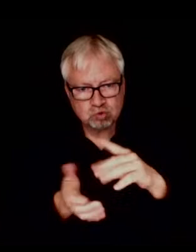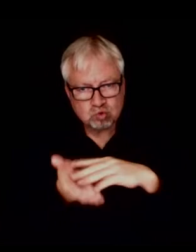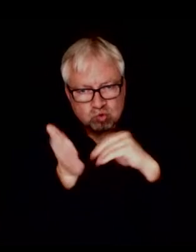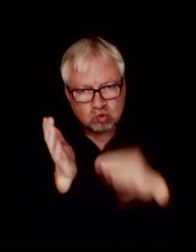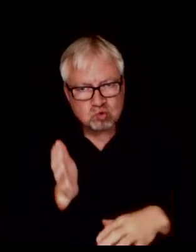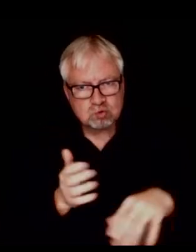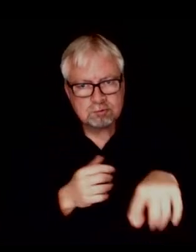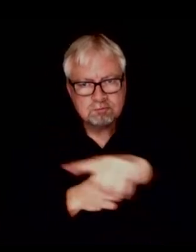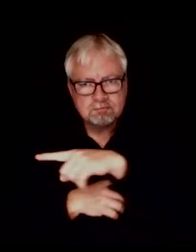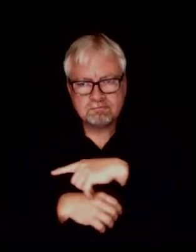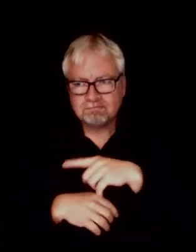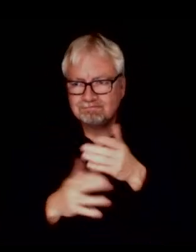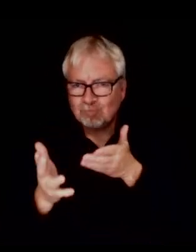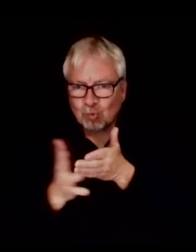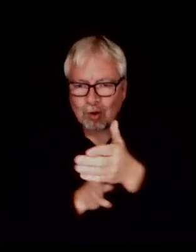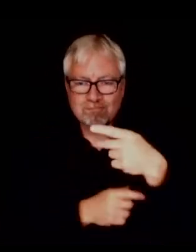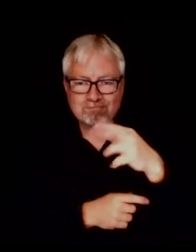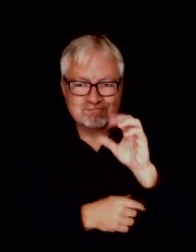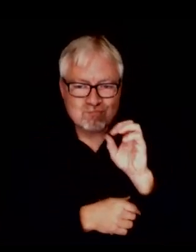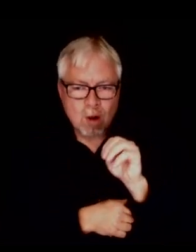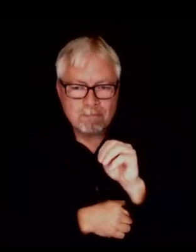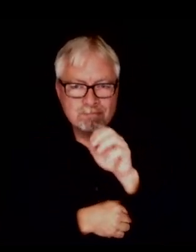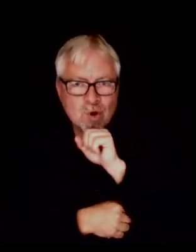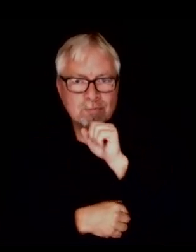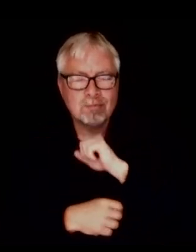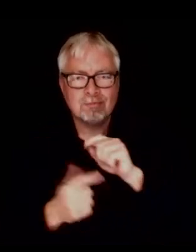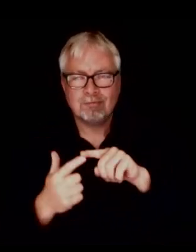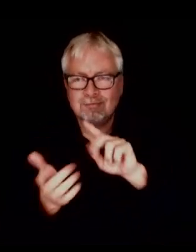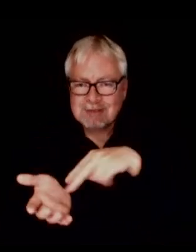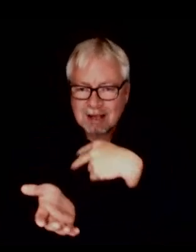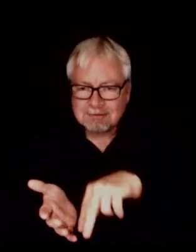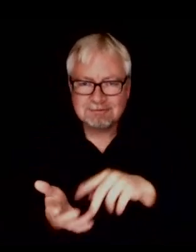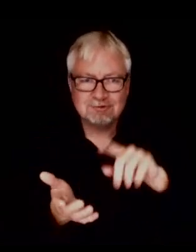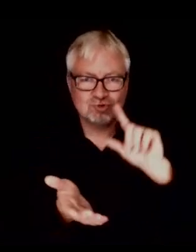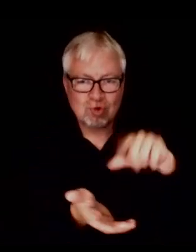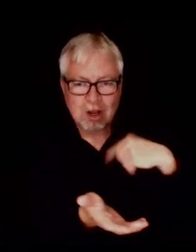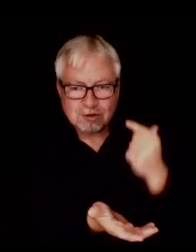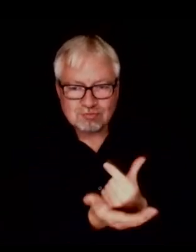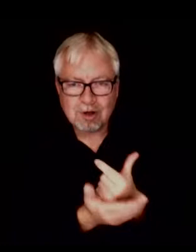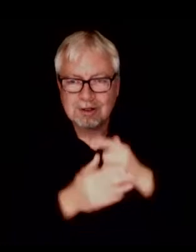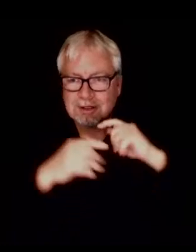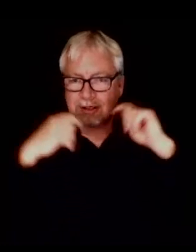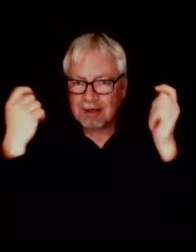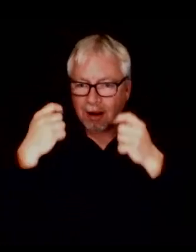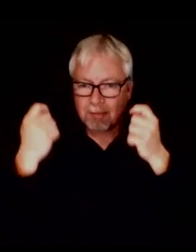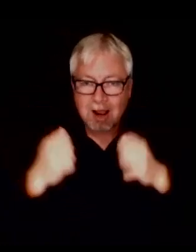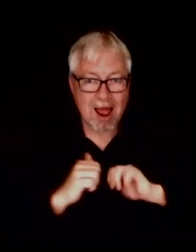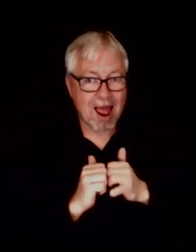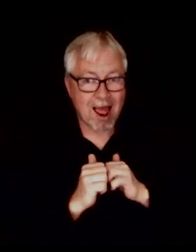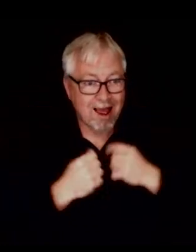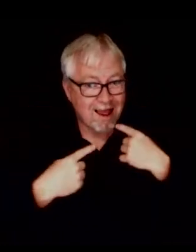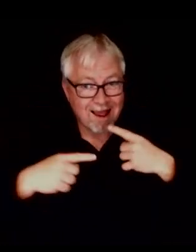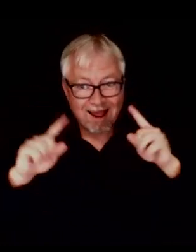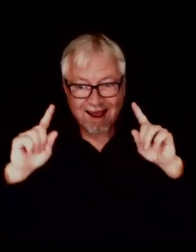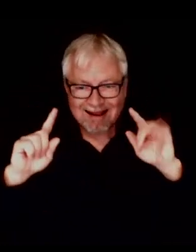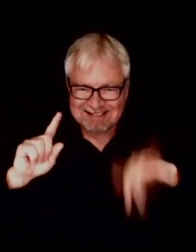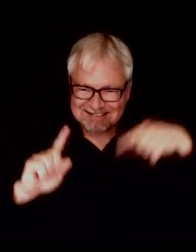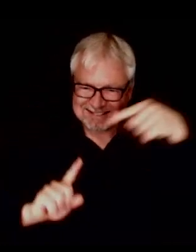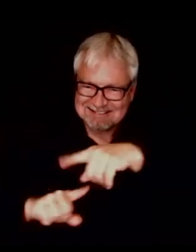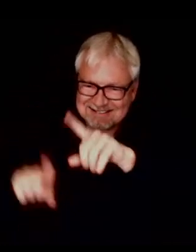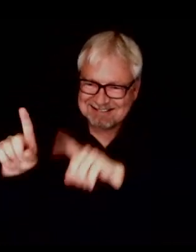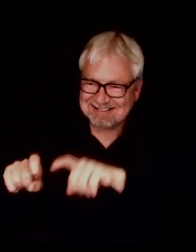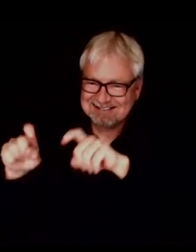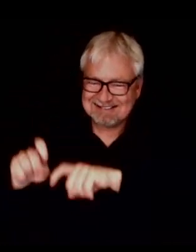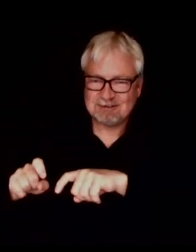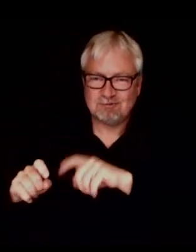everything else that comes with an end of a great school year and an end of a school career. And testing is one of the ways to be able to get that. Commissioner Malcolm also talked